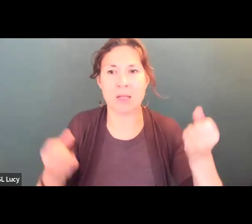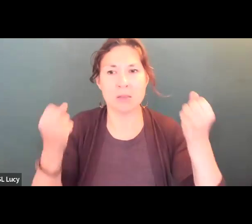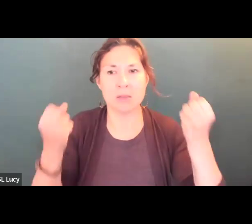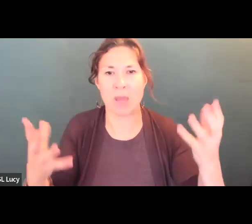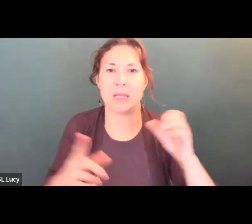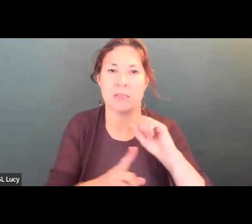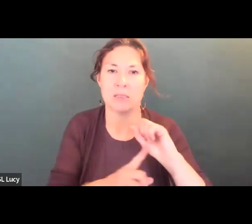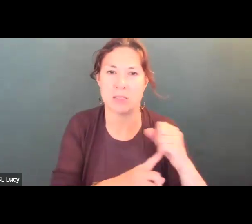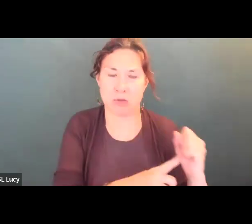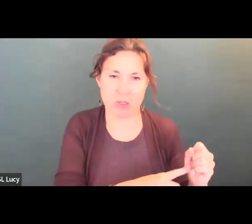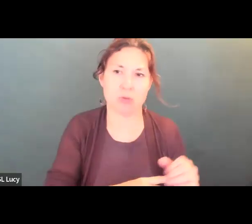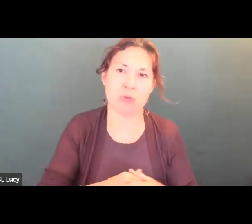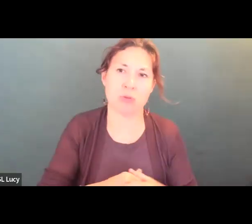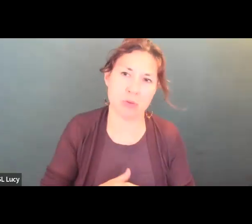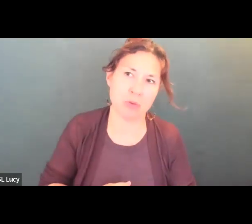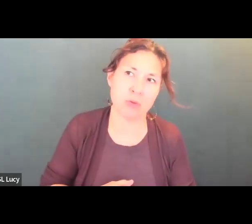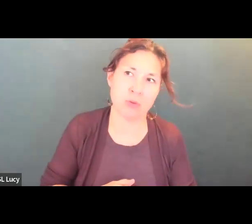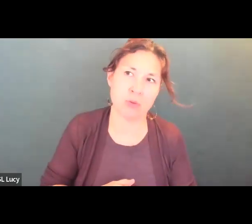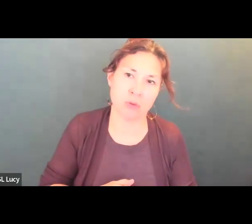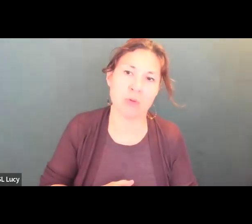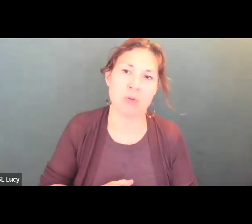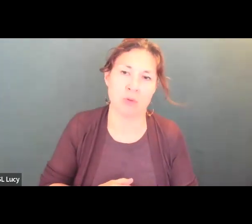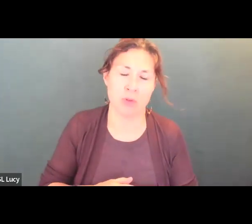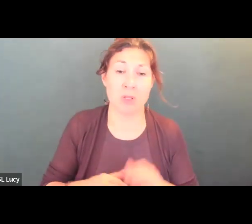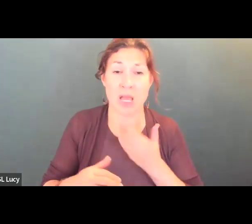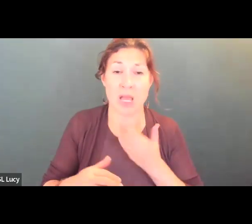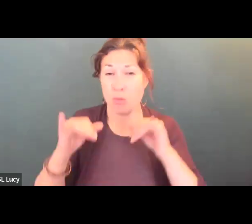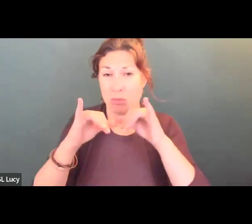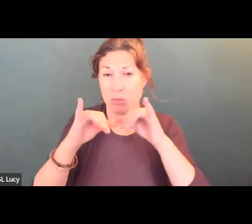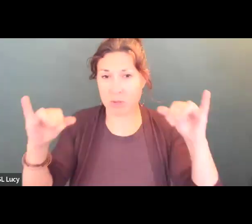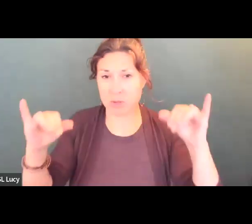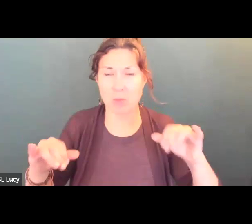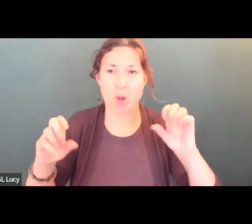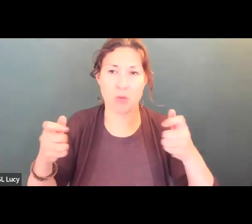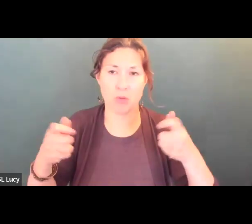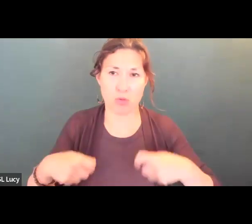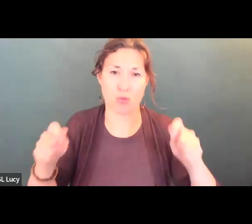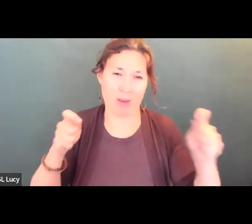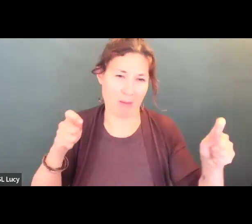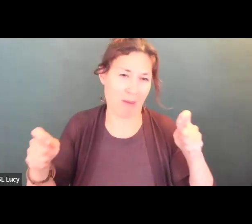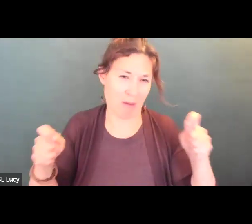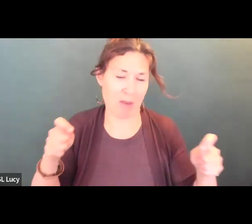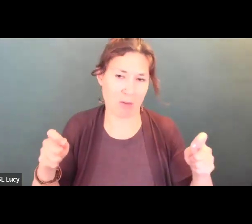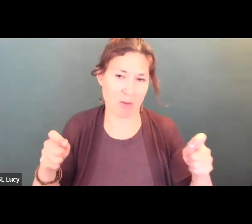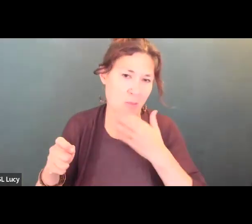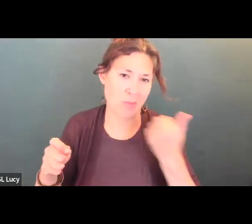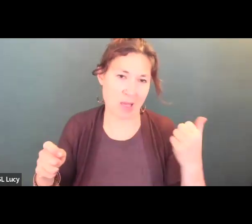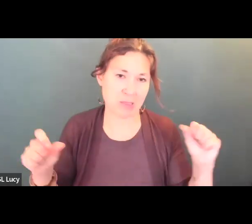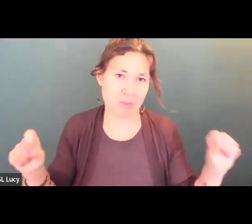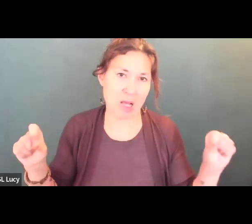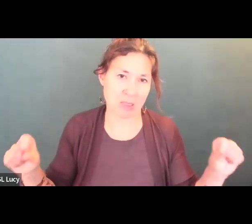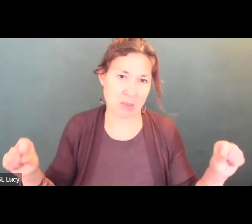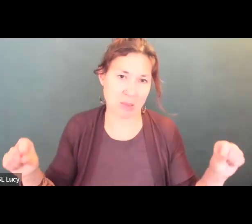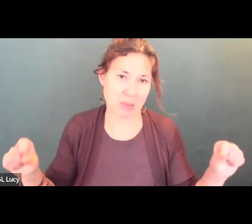And we try within the system to handle all of those as efficiently